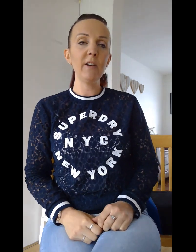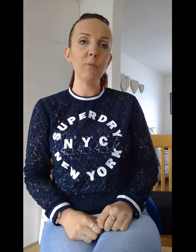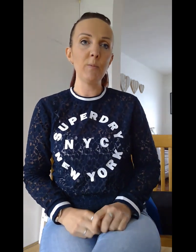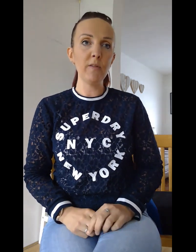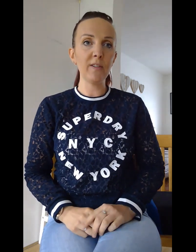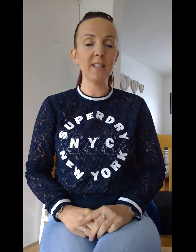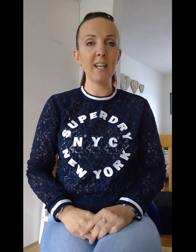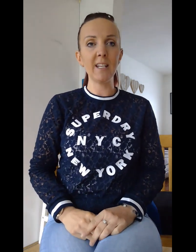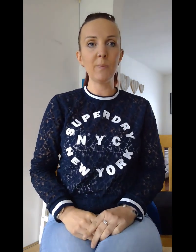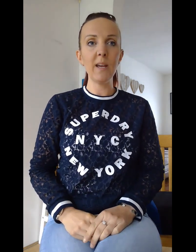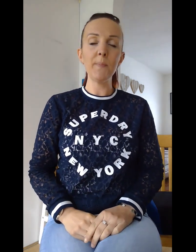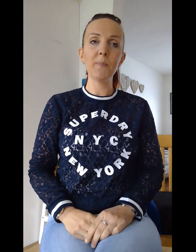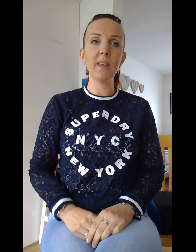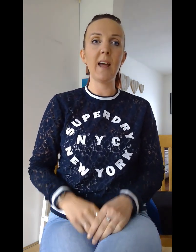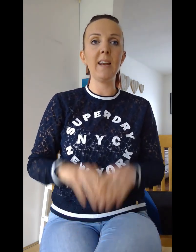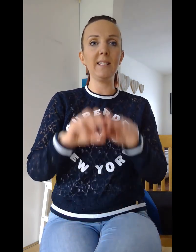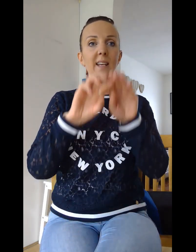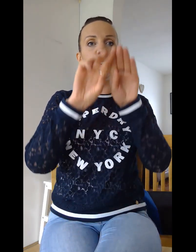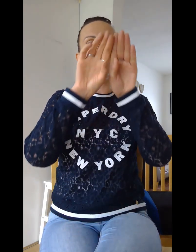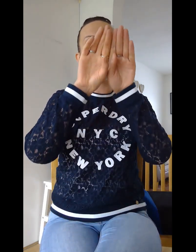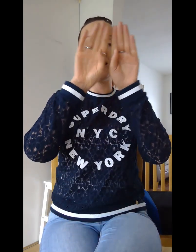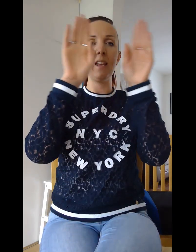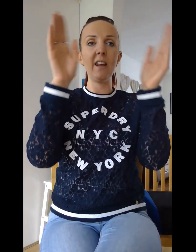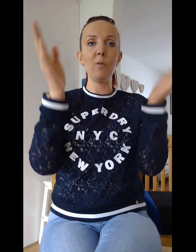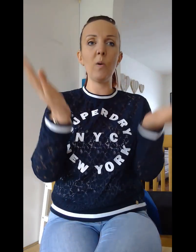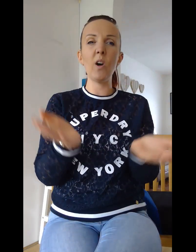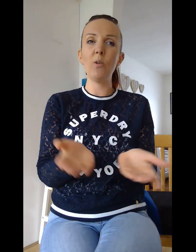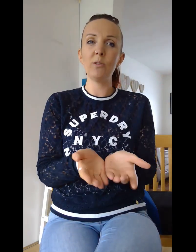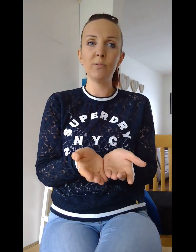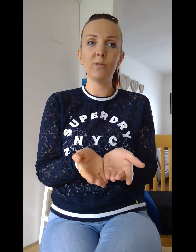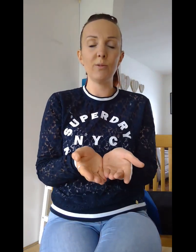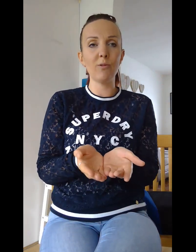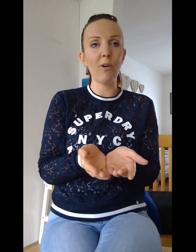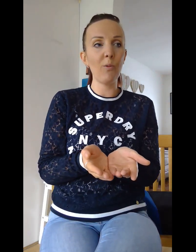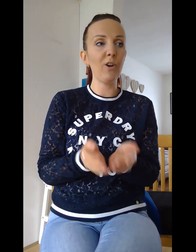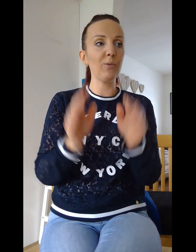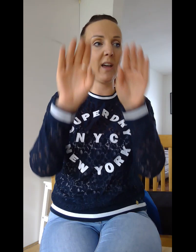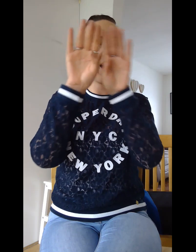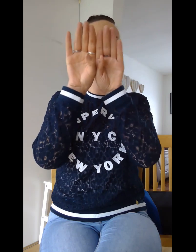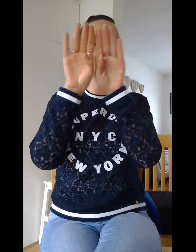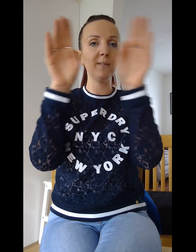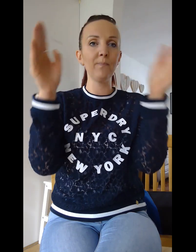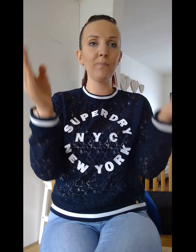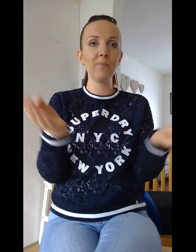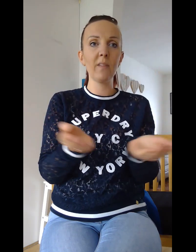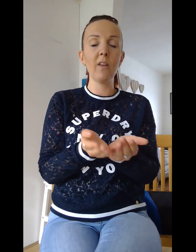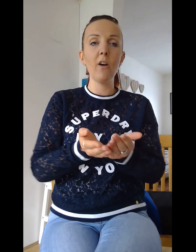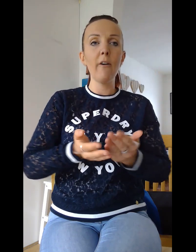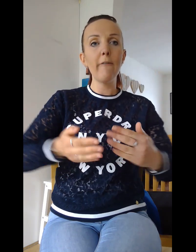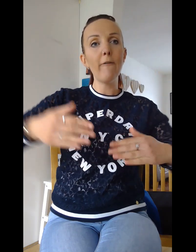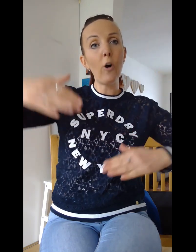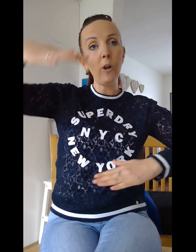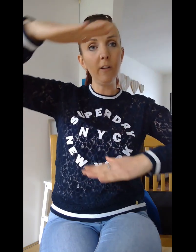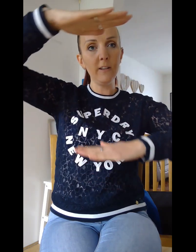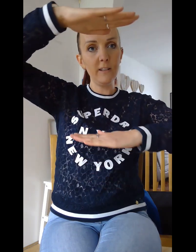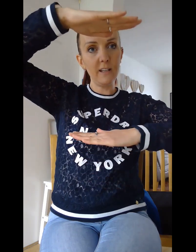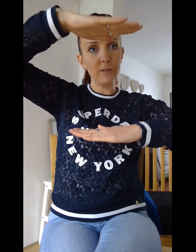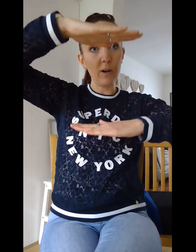Then we move on to the next bit, and it says, in a world, so we draw a world with our hands. Full is where